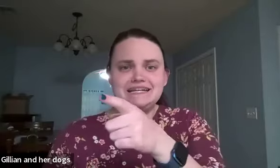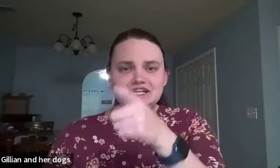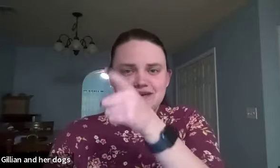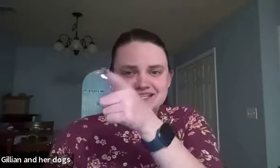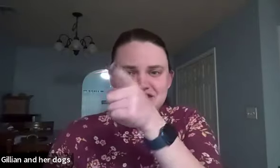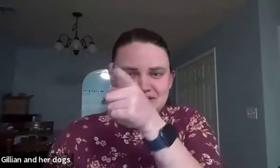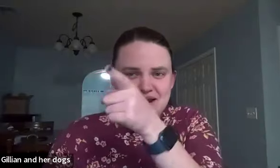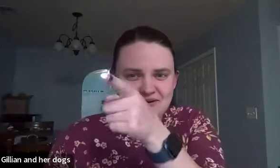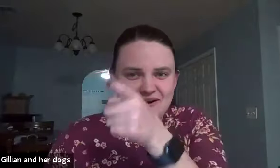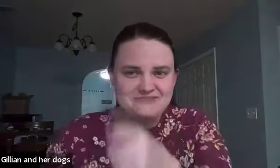did it. You can't shut your camera off.